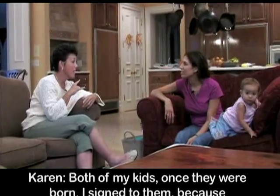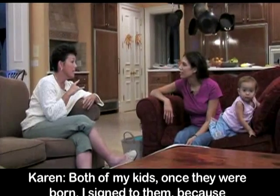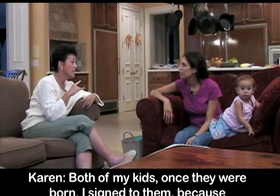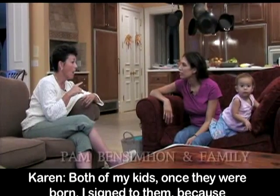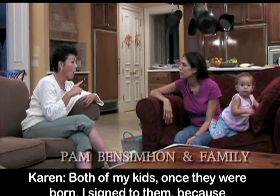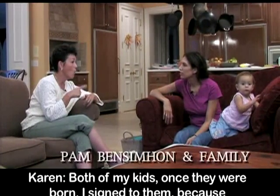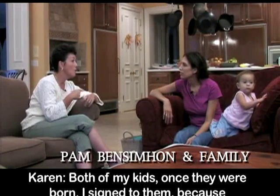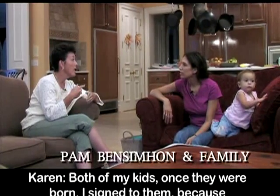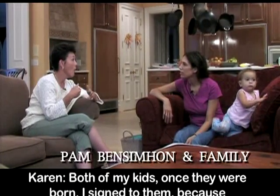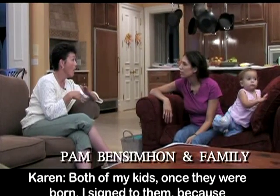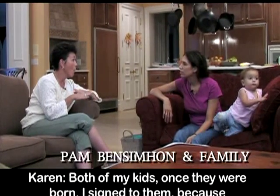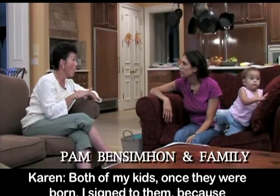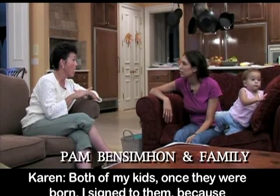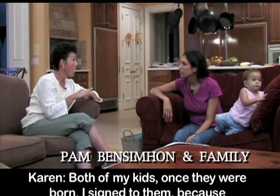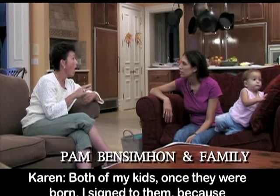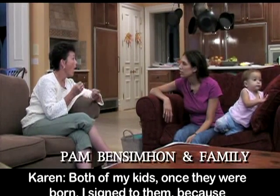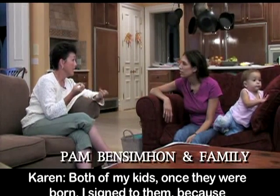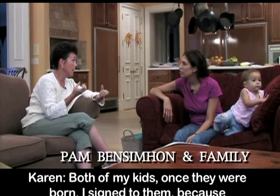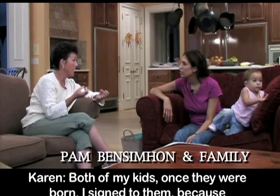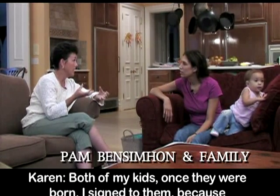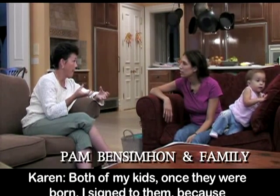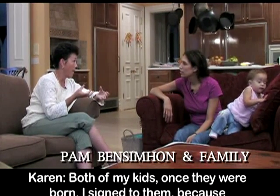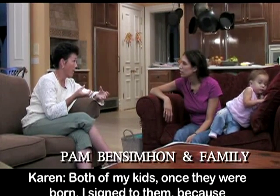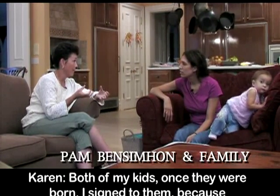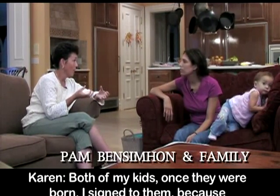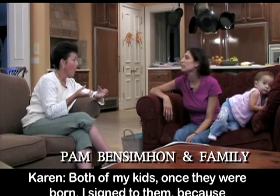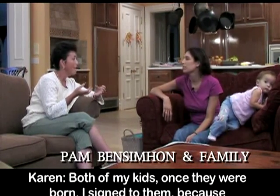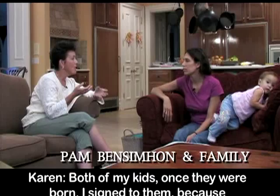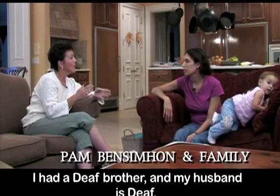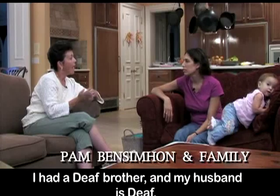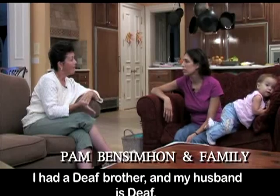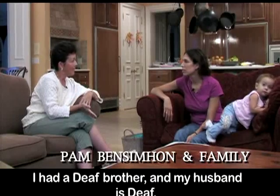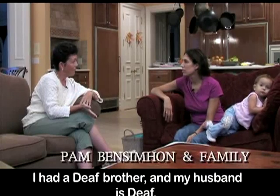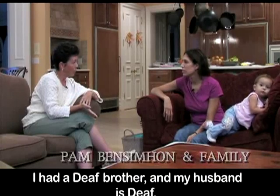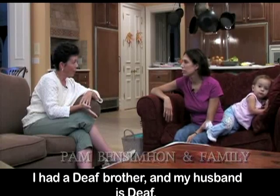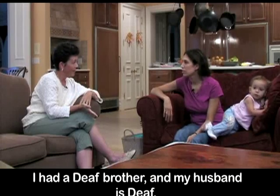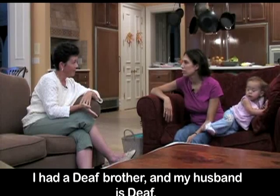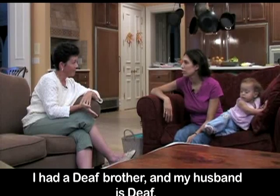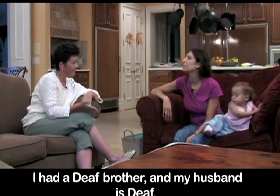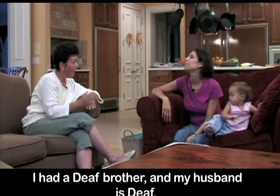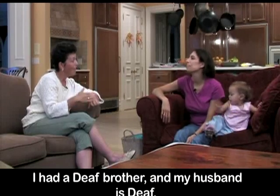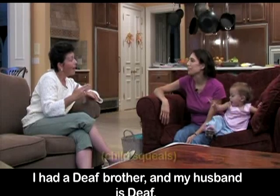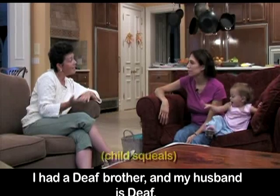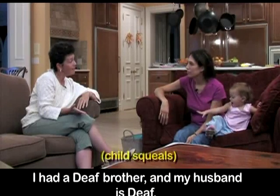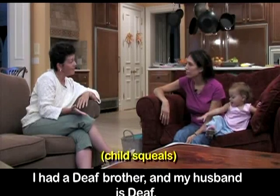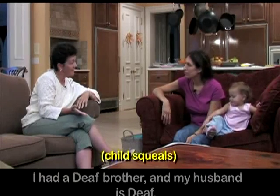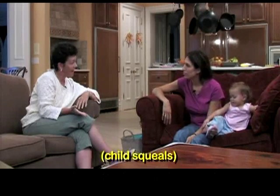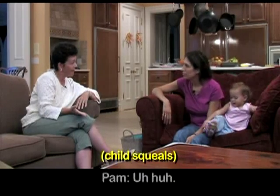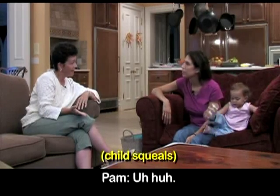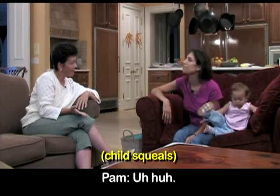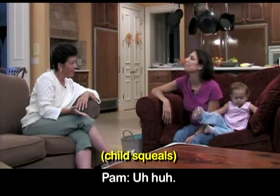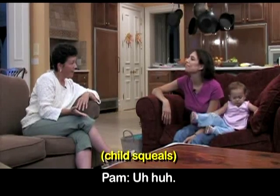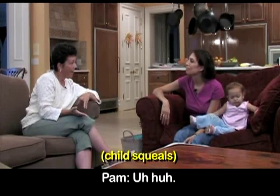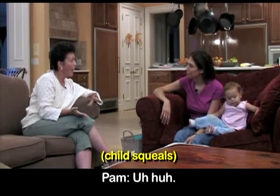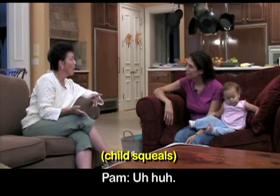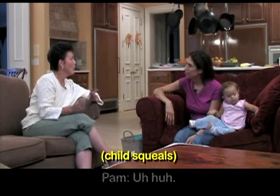kids, once they were born, I signed to them because I have a deaf brother. And my husband is deaf. And I thought it was